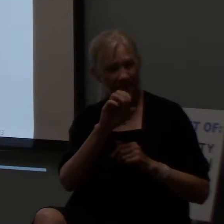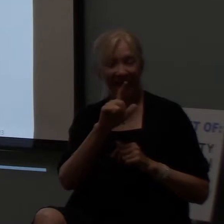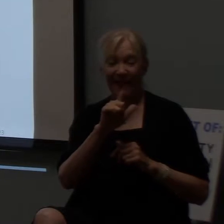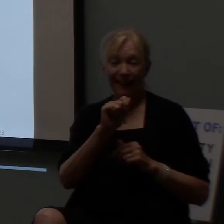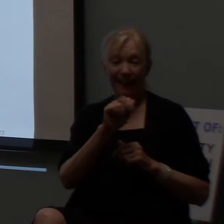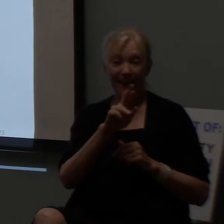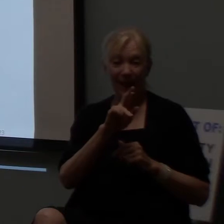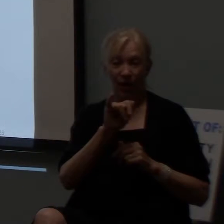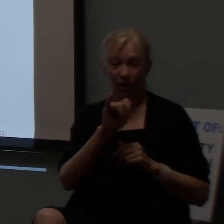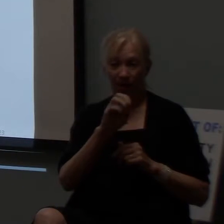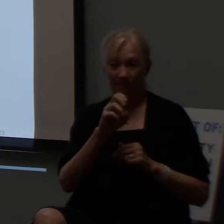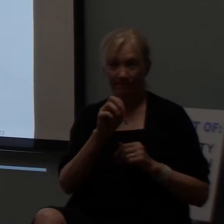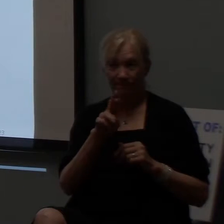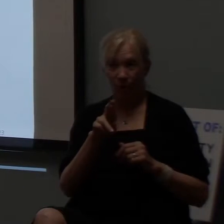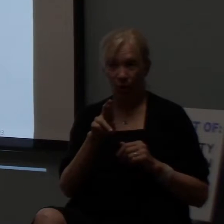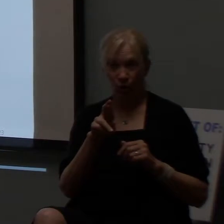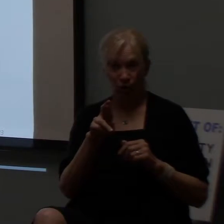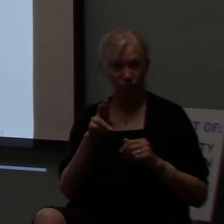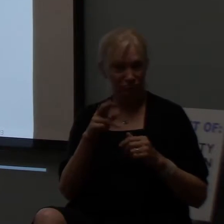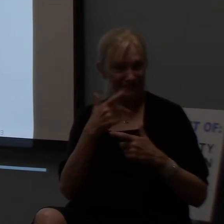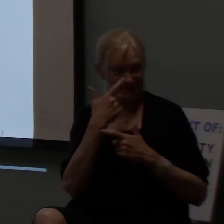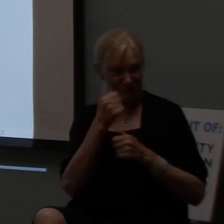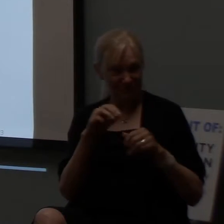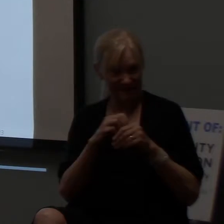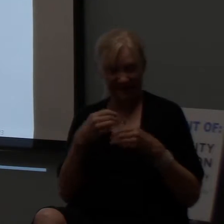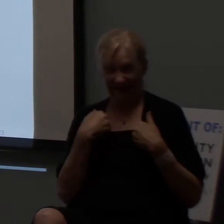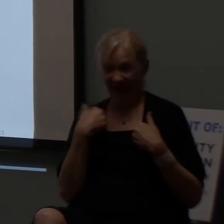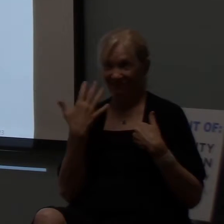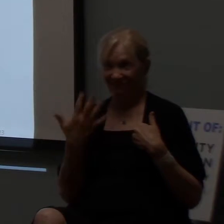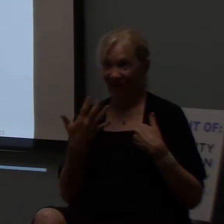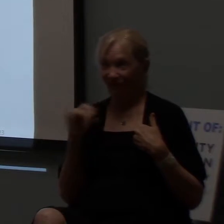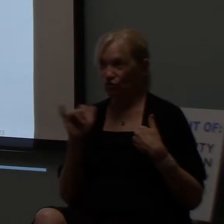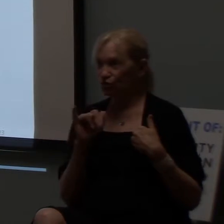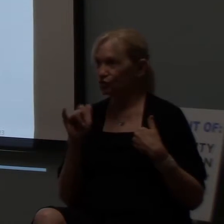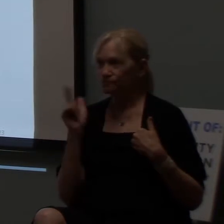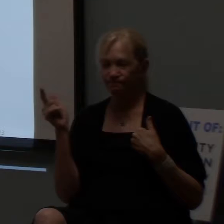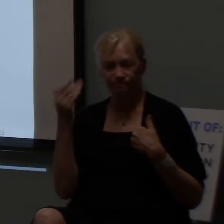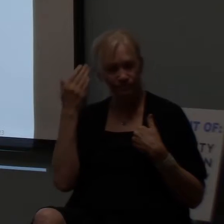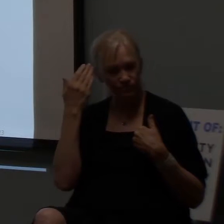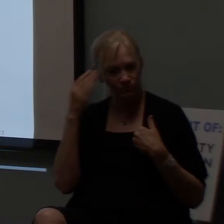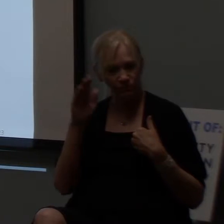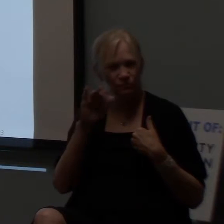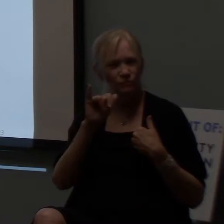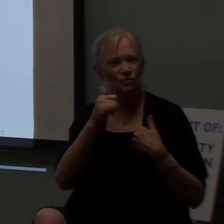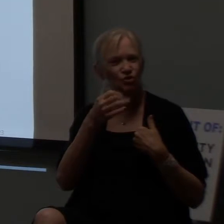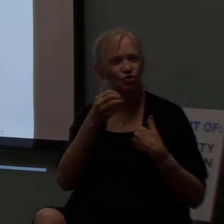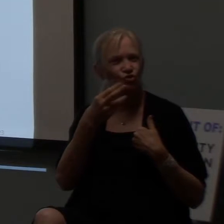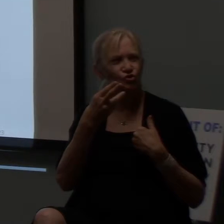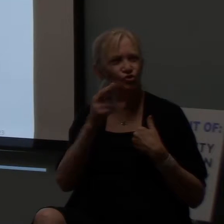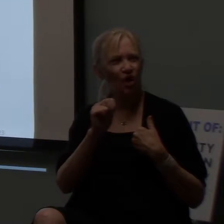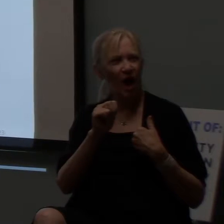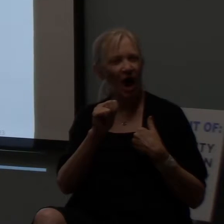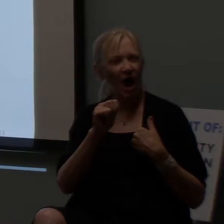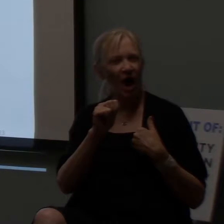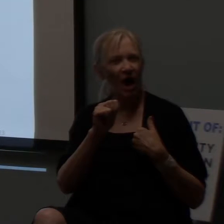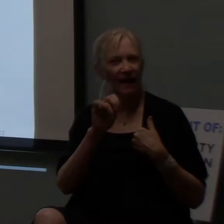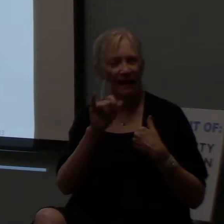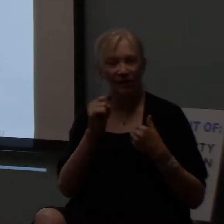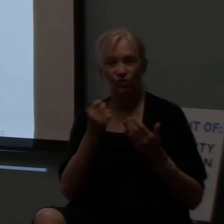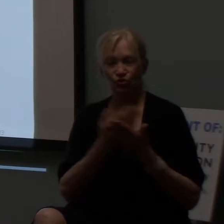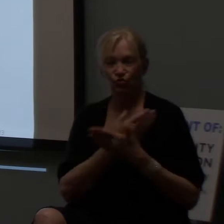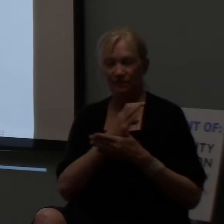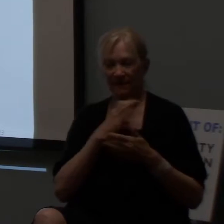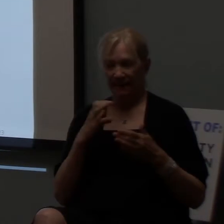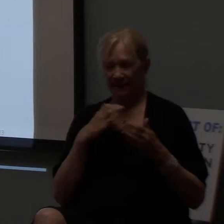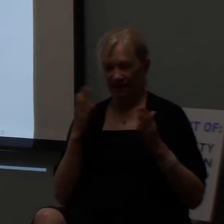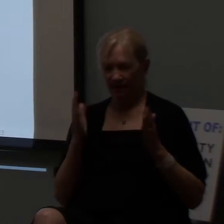5 commissioners like we seem to be? I don't know. I know that John Kafalis is a new commissioner, and he